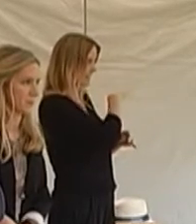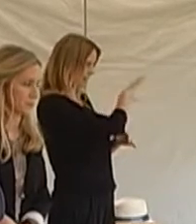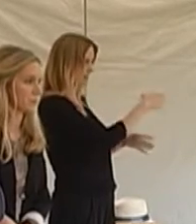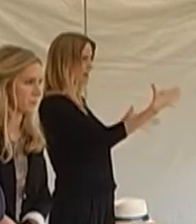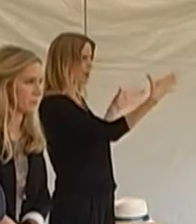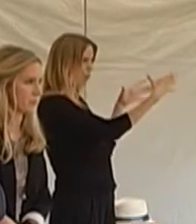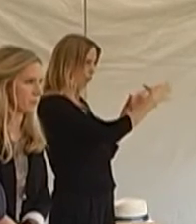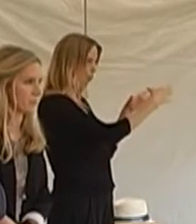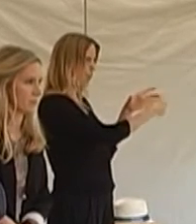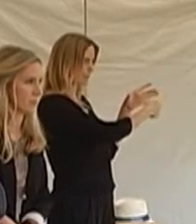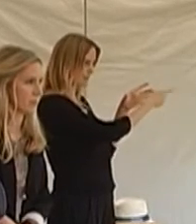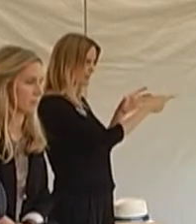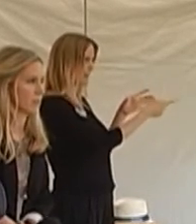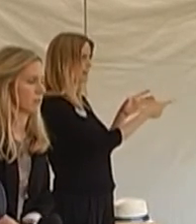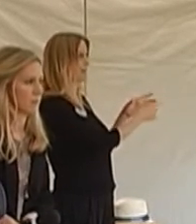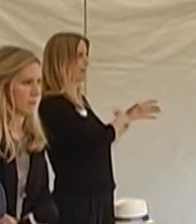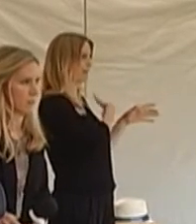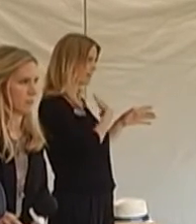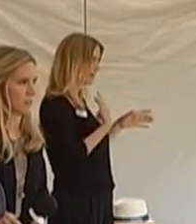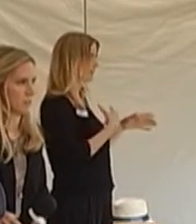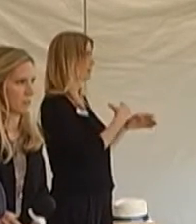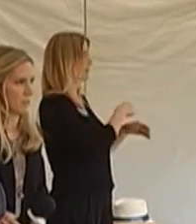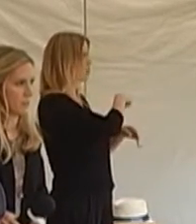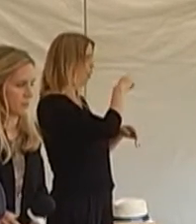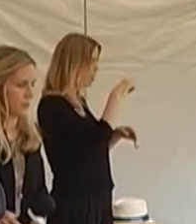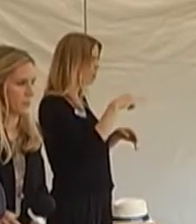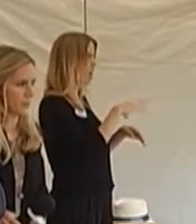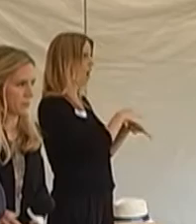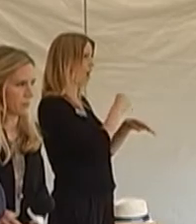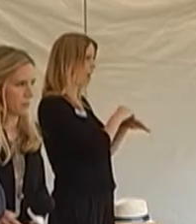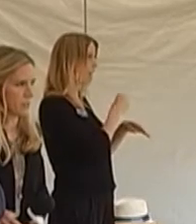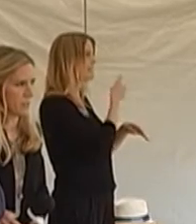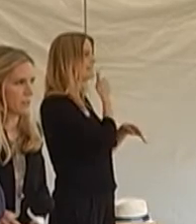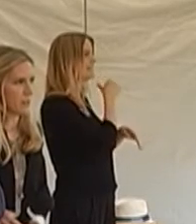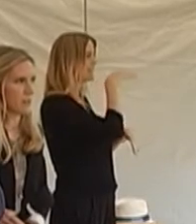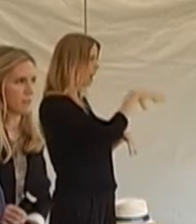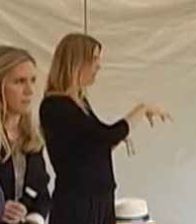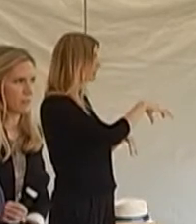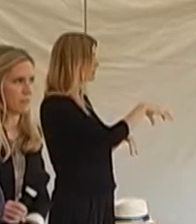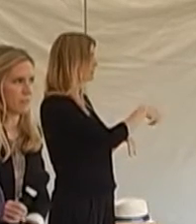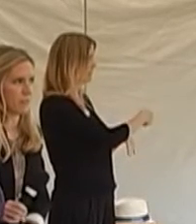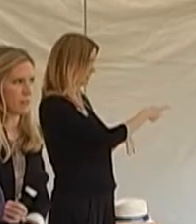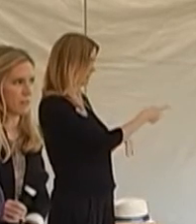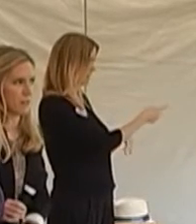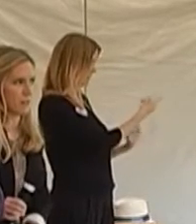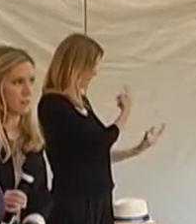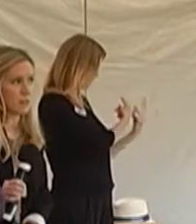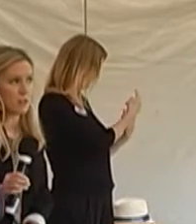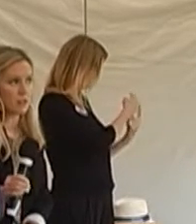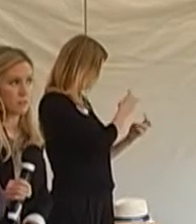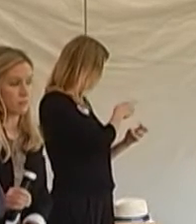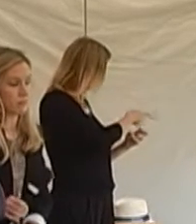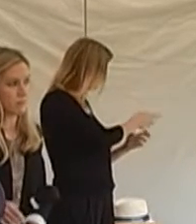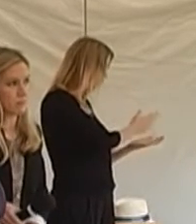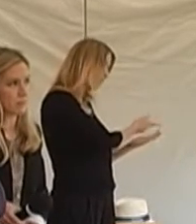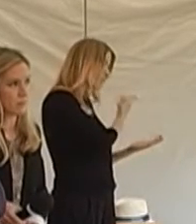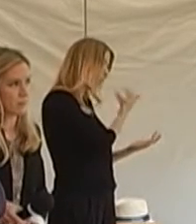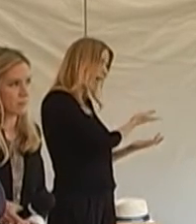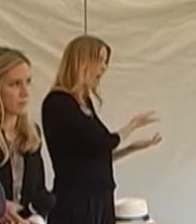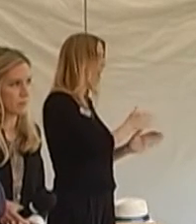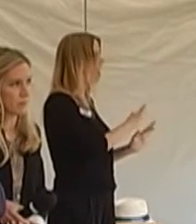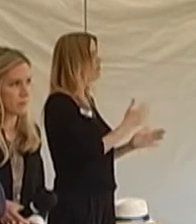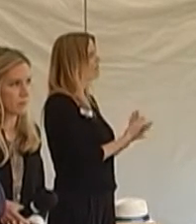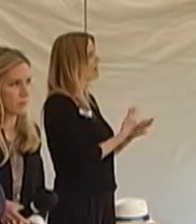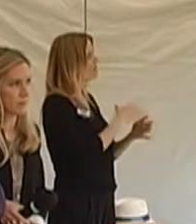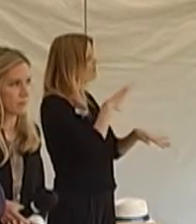together, Denmark, Norway, Sweden and Iceland. Is that discussed in media? Or the fact that Denmark